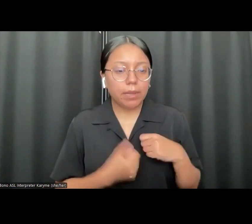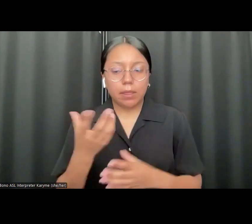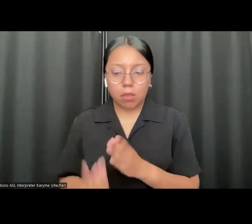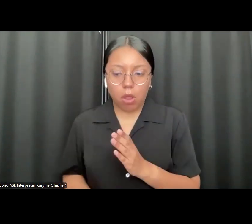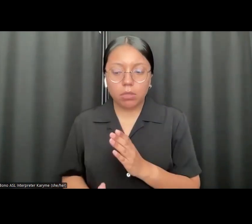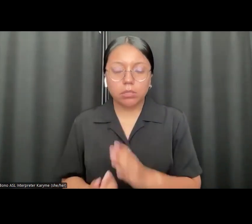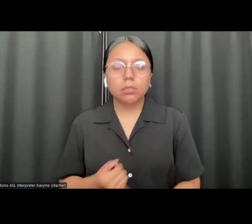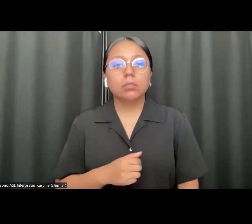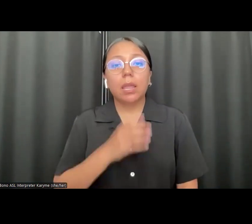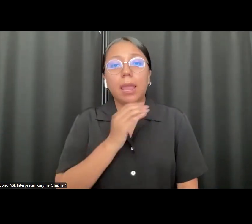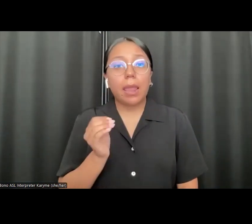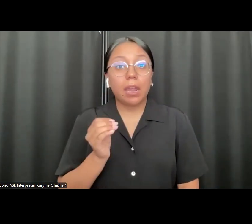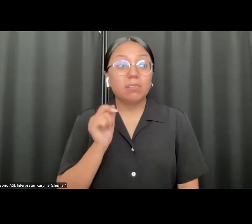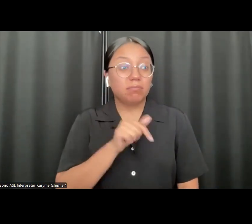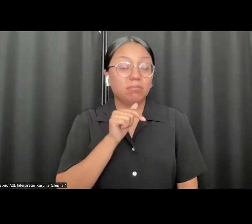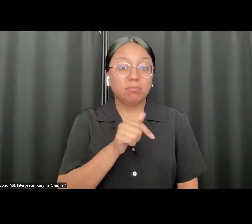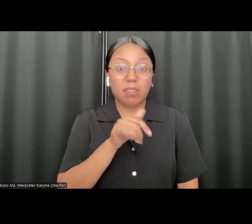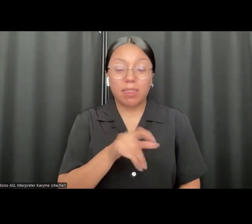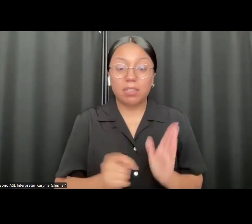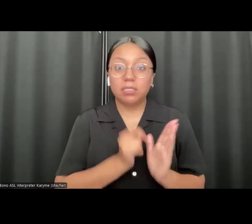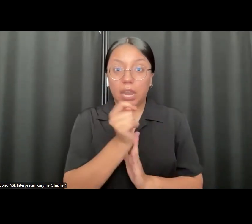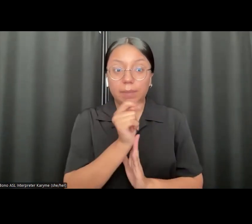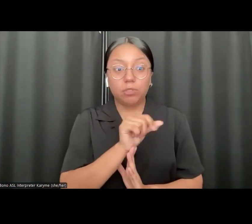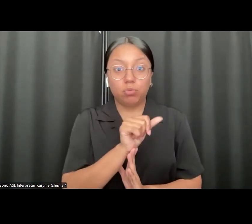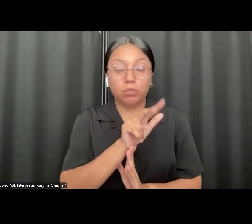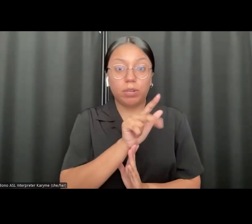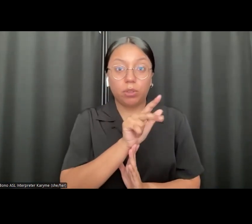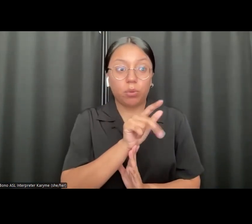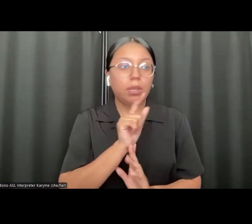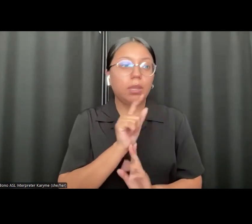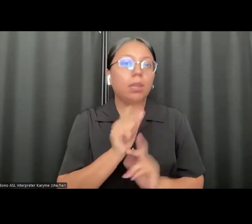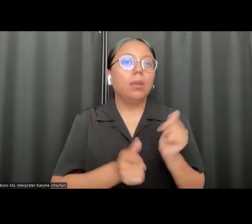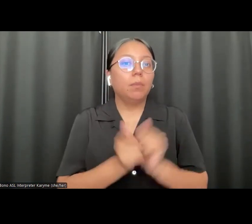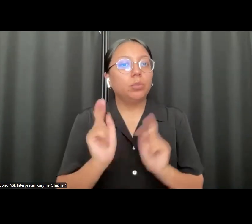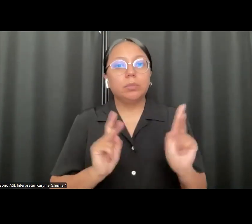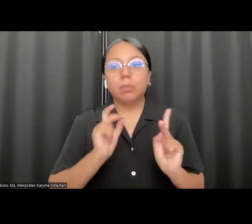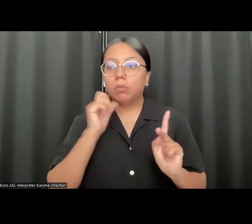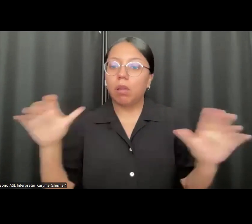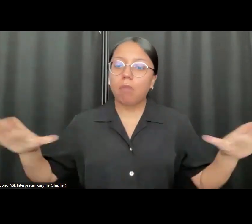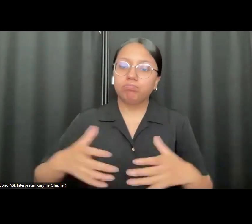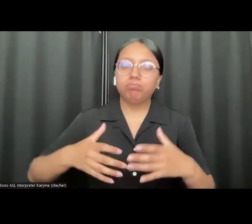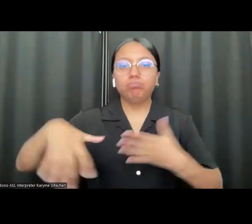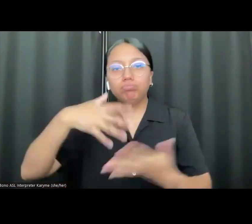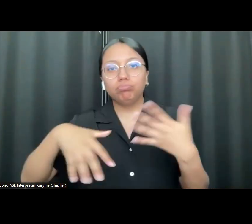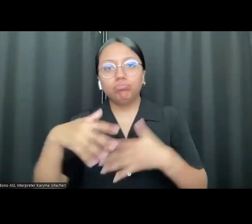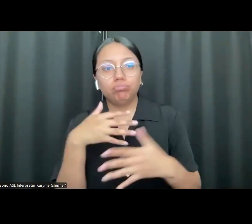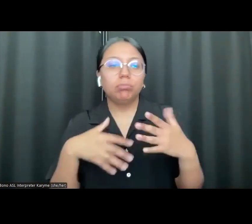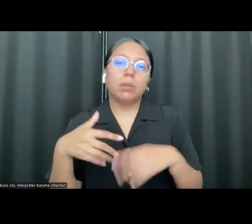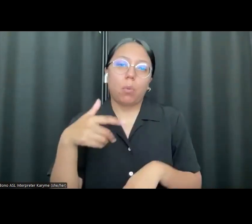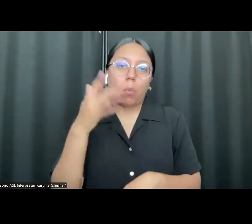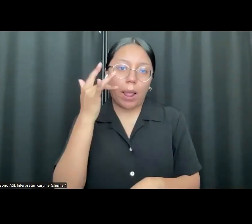person with each other for 4 years of the pandemic. And we were not doing great. We're still not,